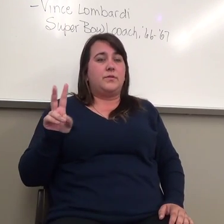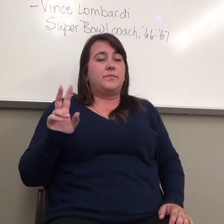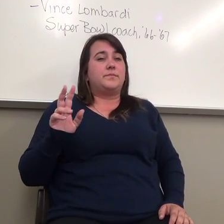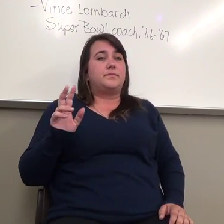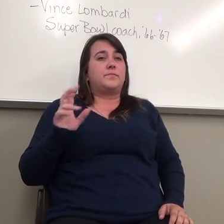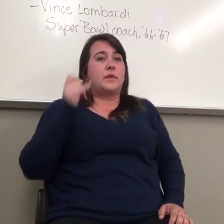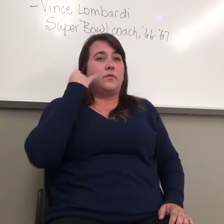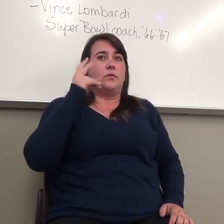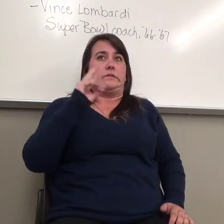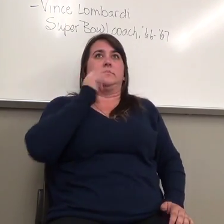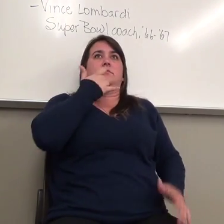oops.